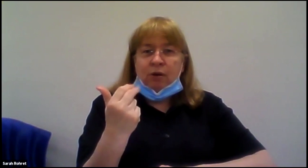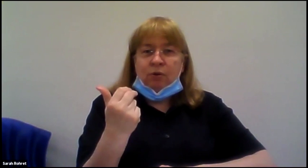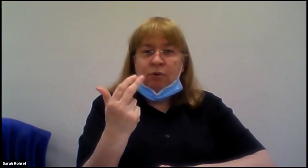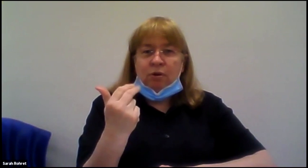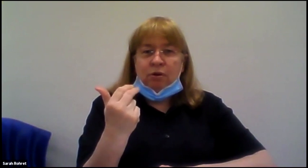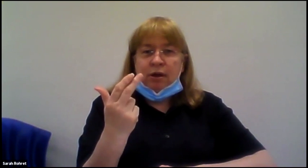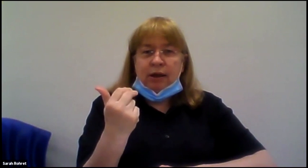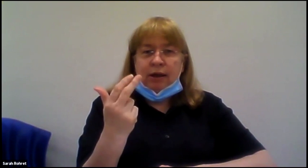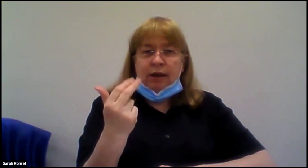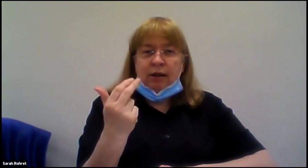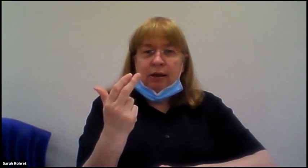do 13,